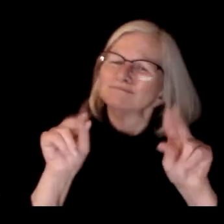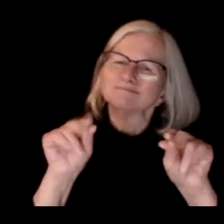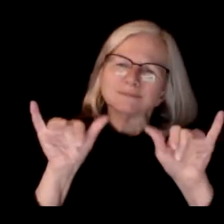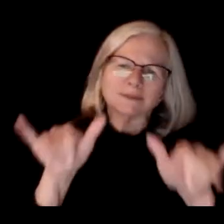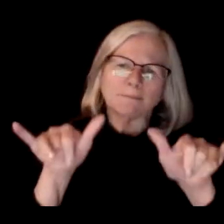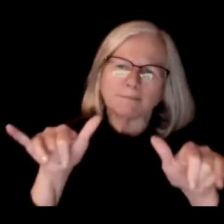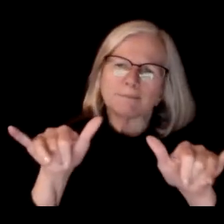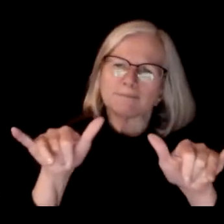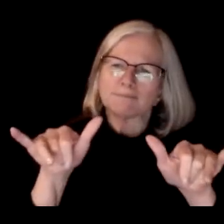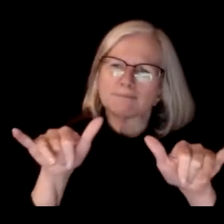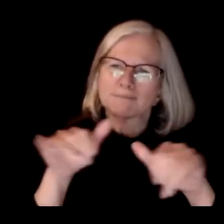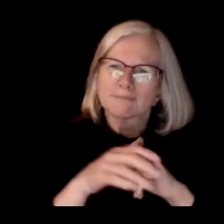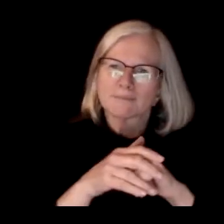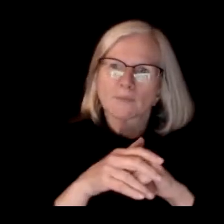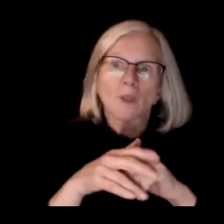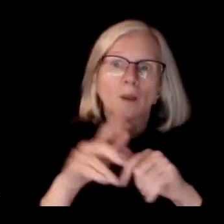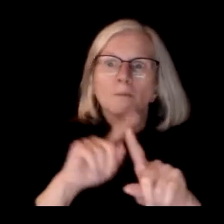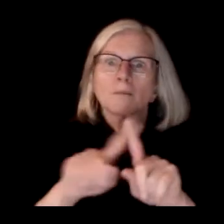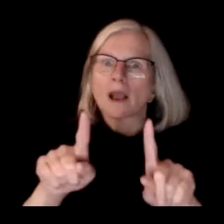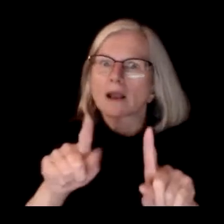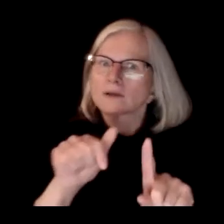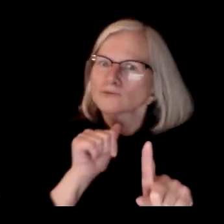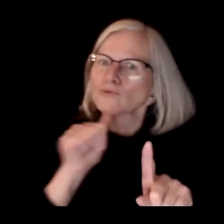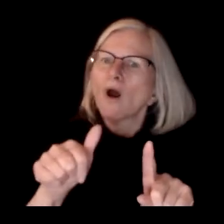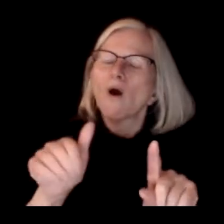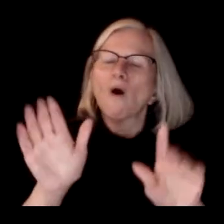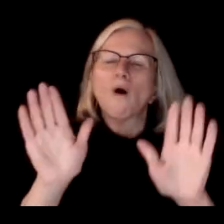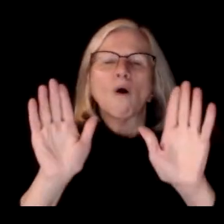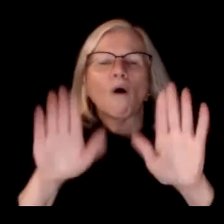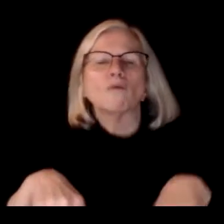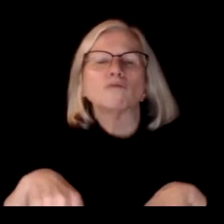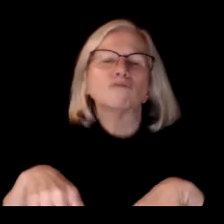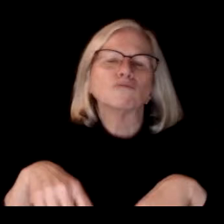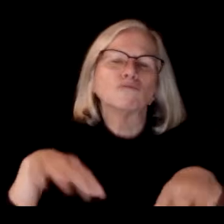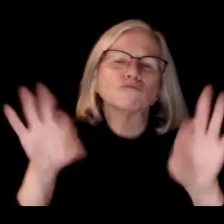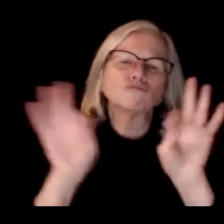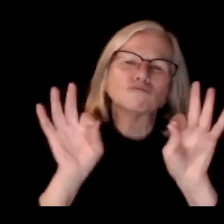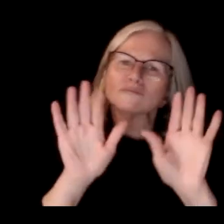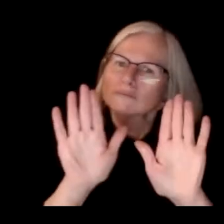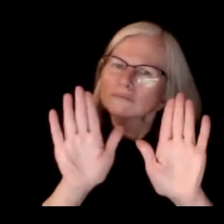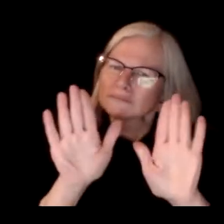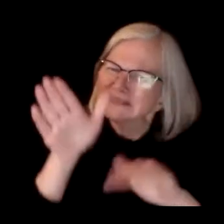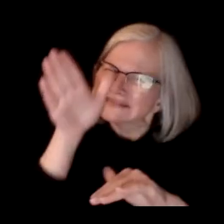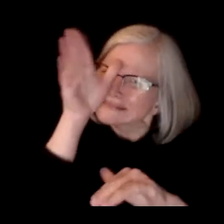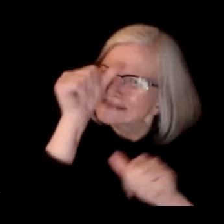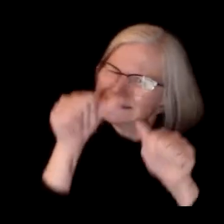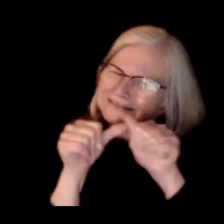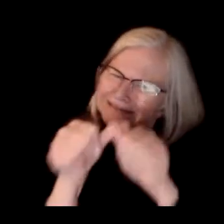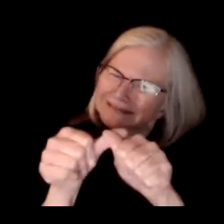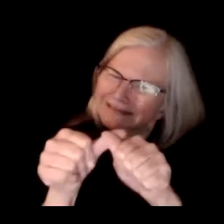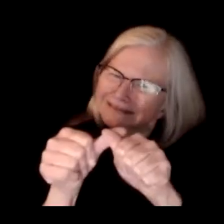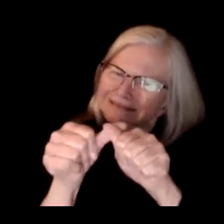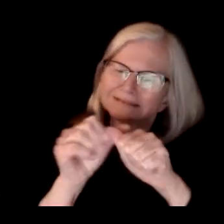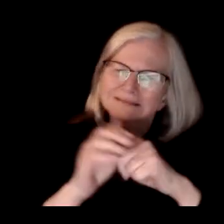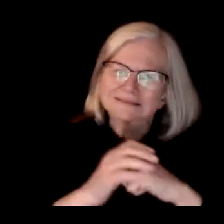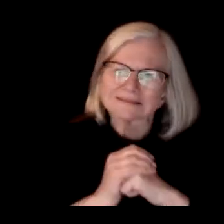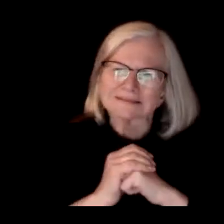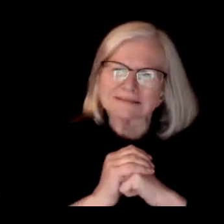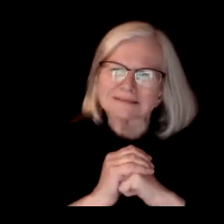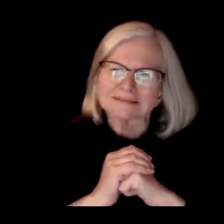And again, we expect we'll continue to learn more about this